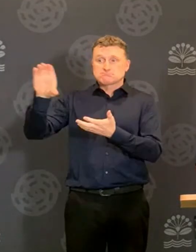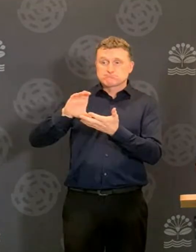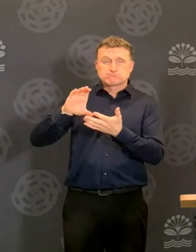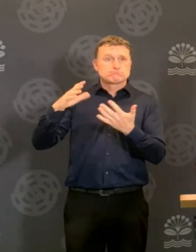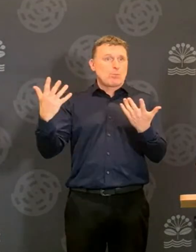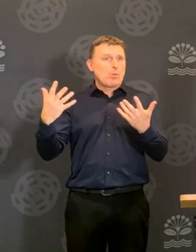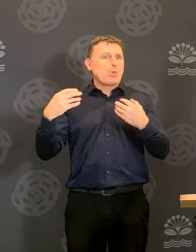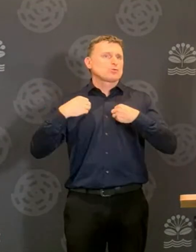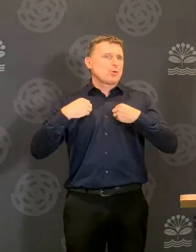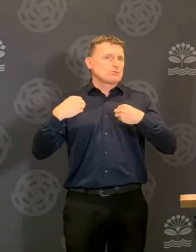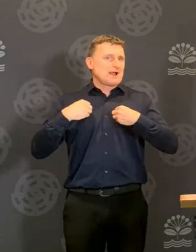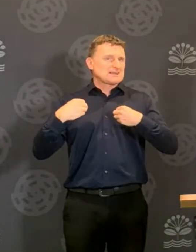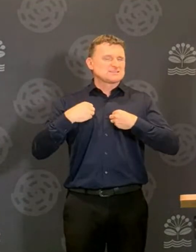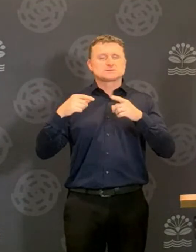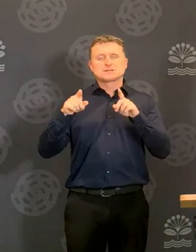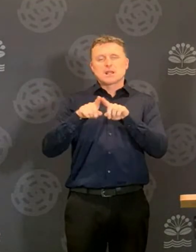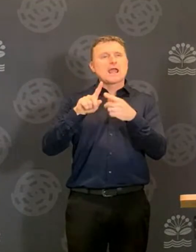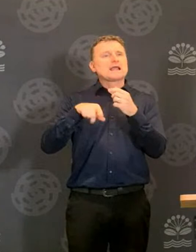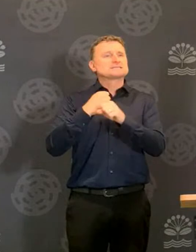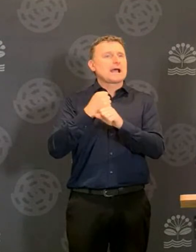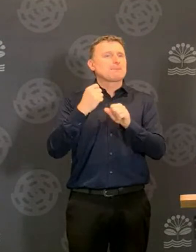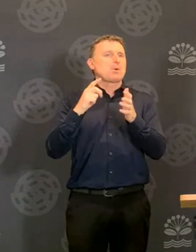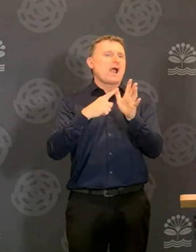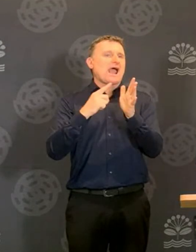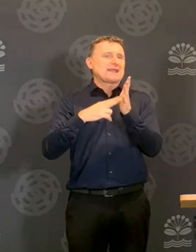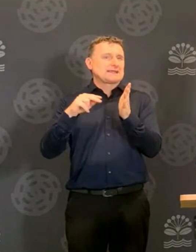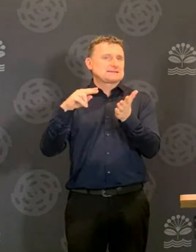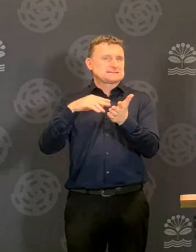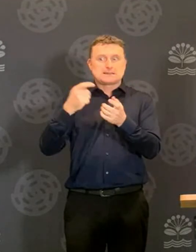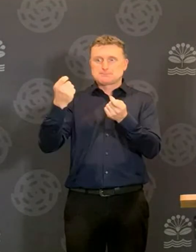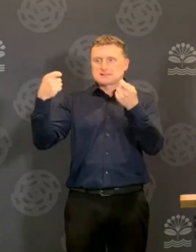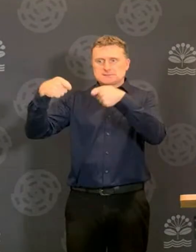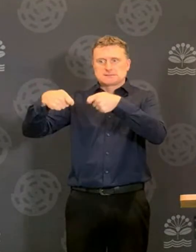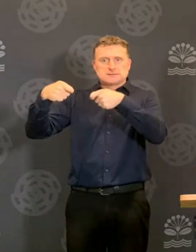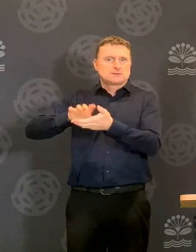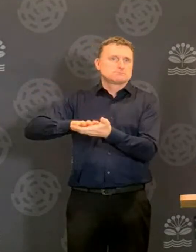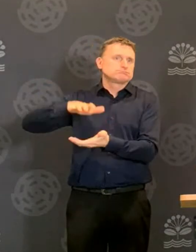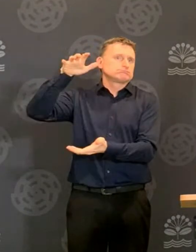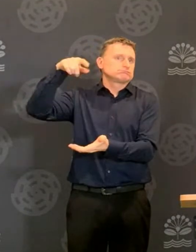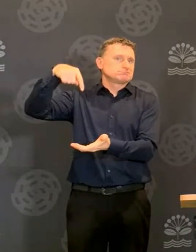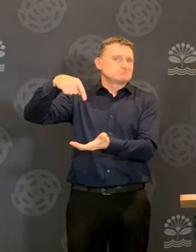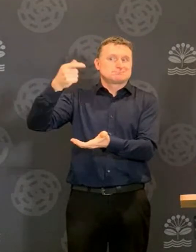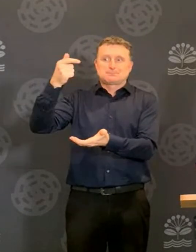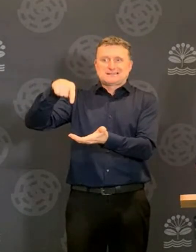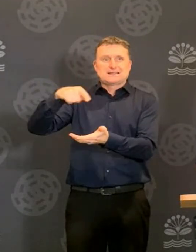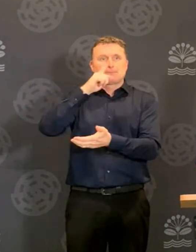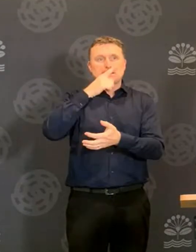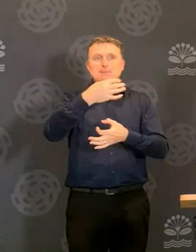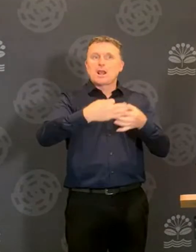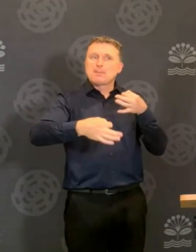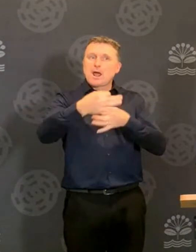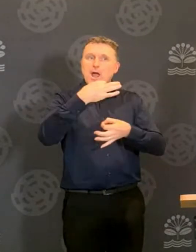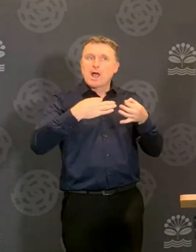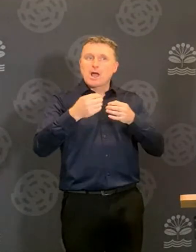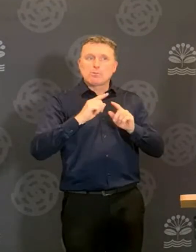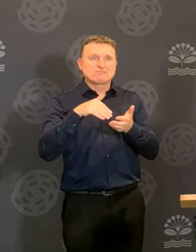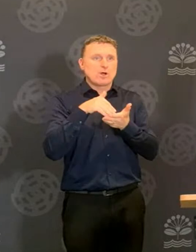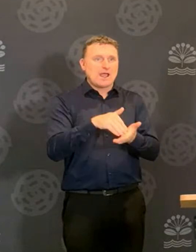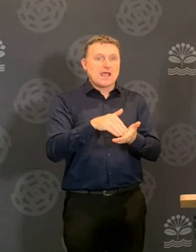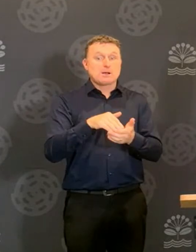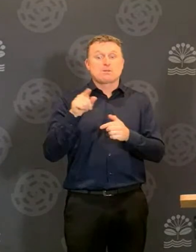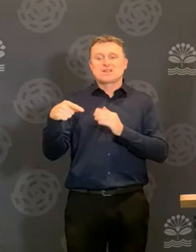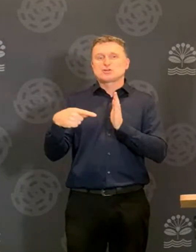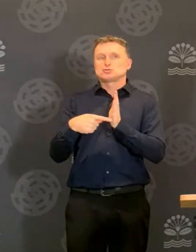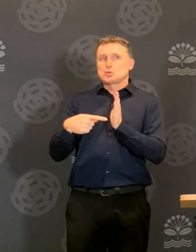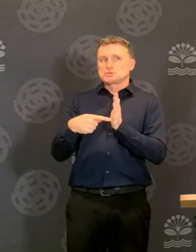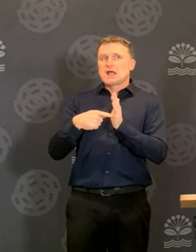and corporations, including ANZ. The aim is to start making payments from this Tuesday, and more information